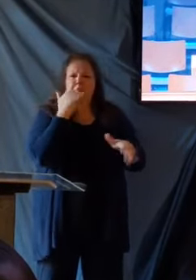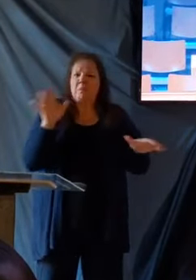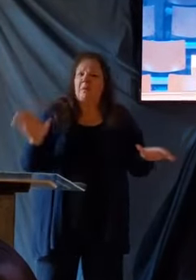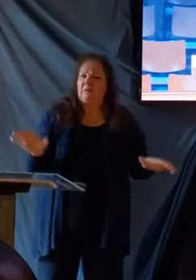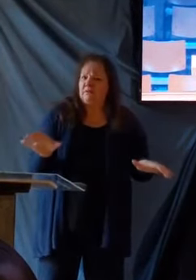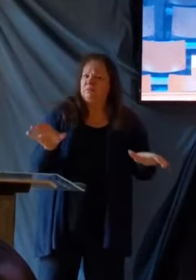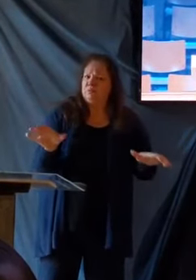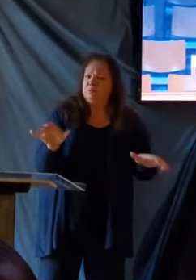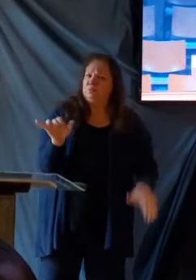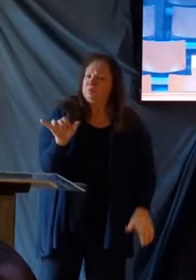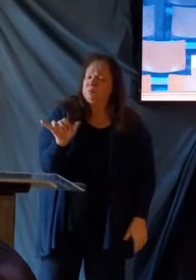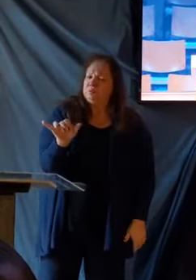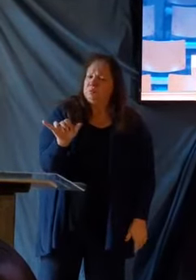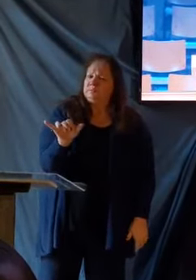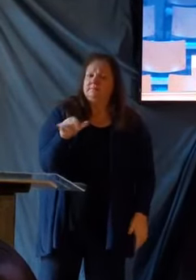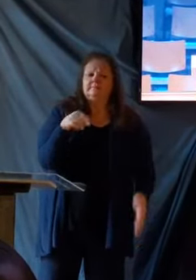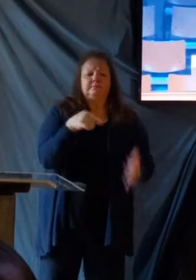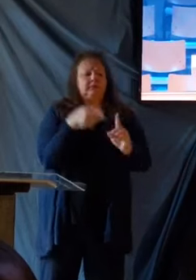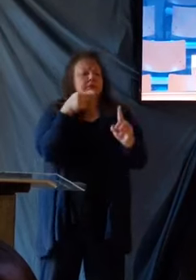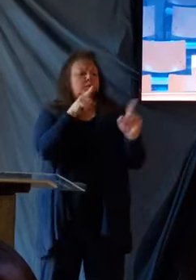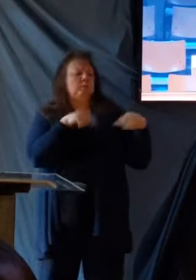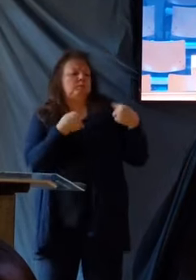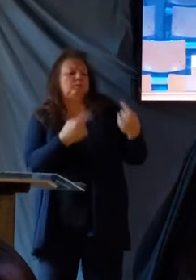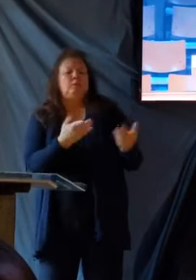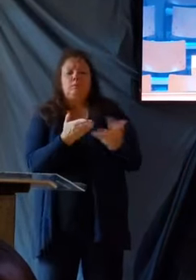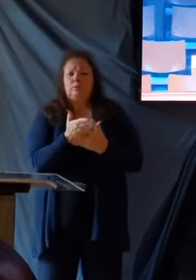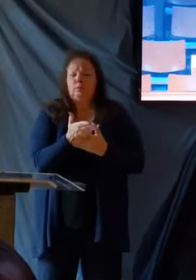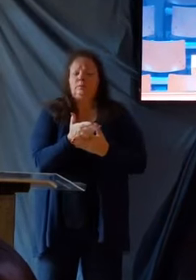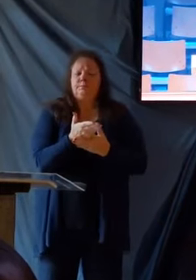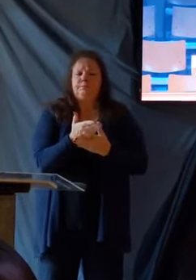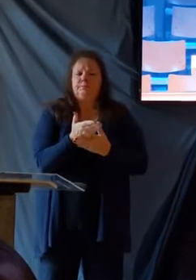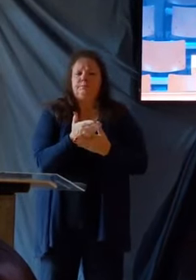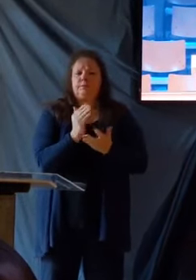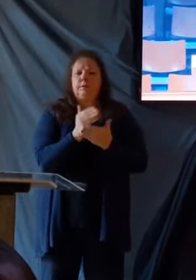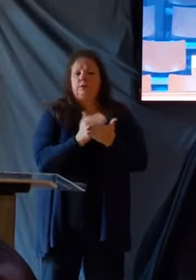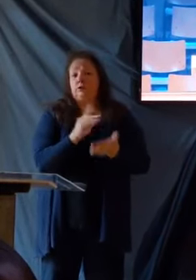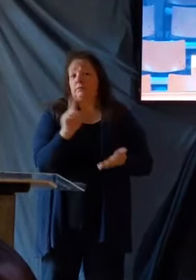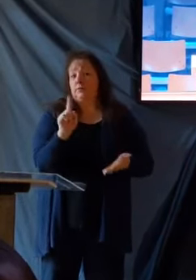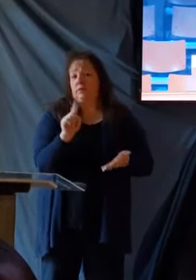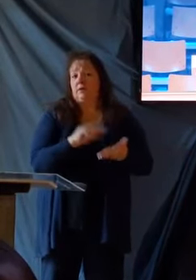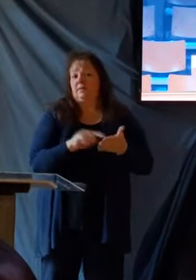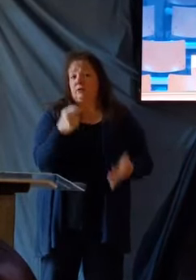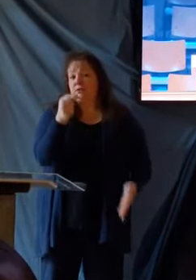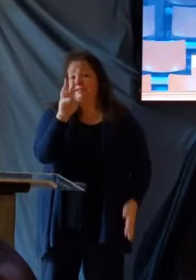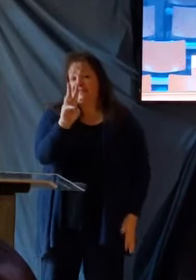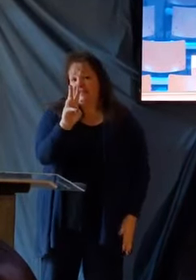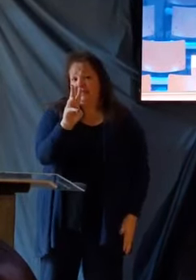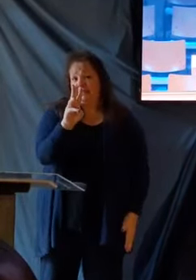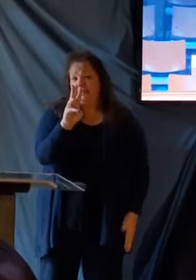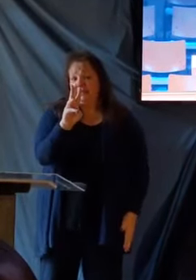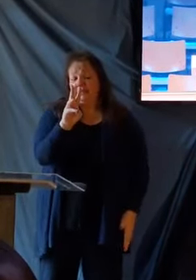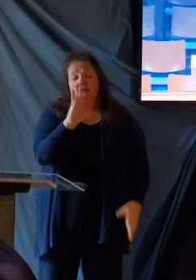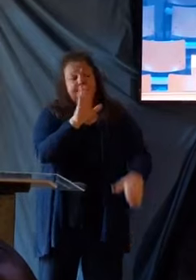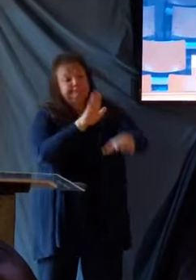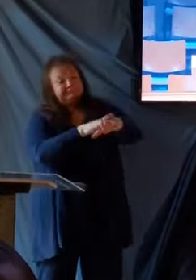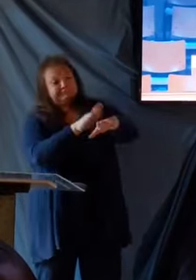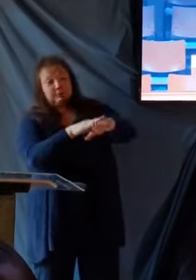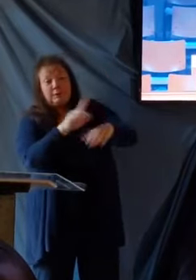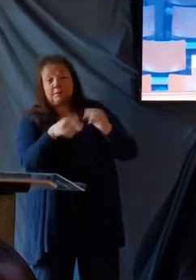action. So that's what he's talked about down through chapter 1. Verse 16 gave a warning about these